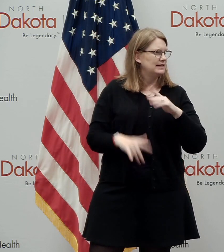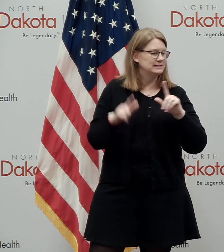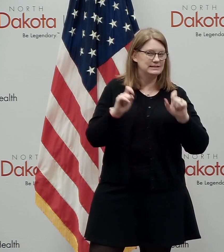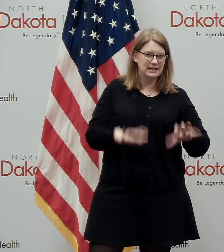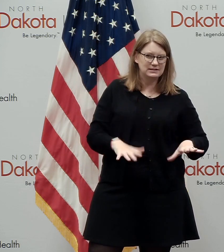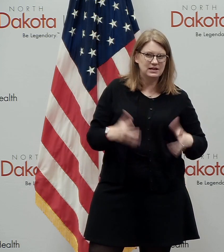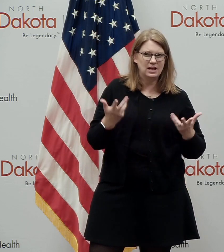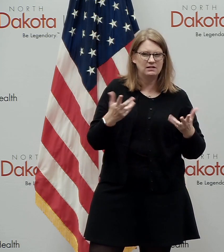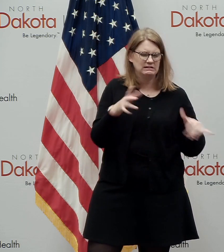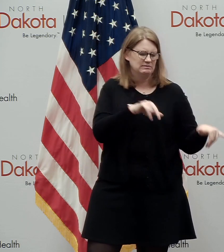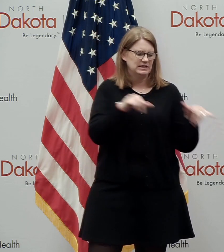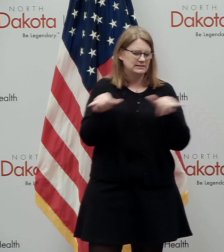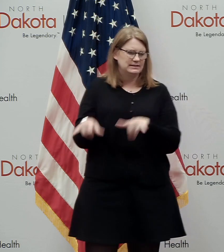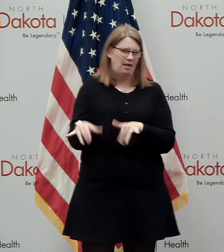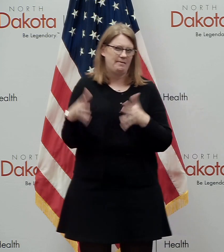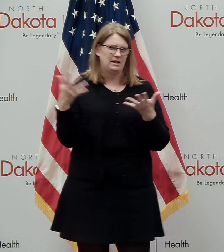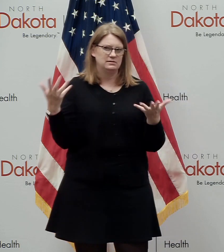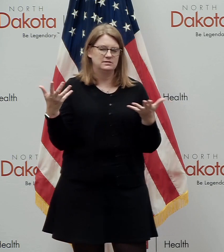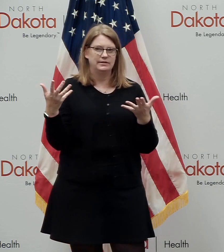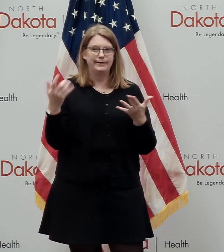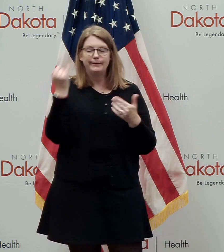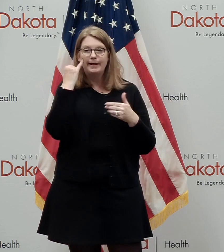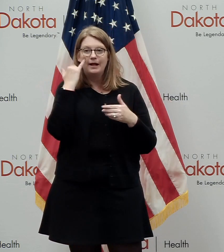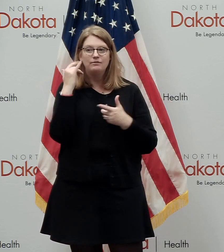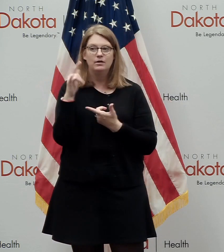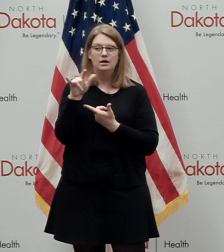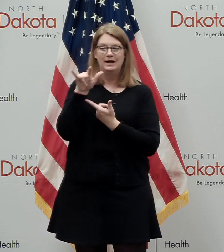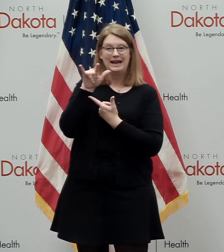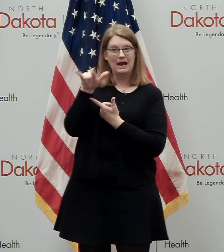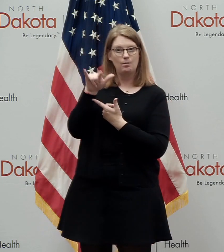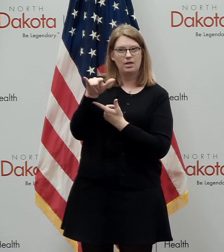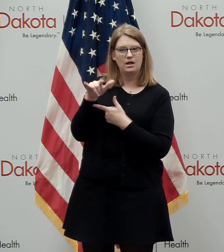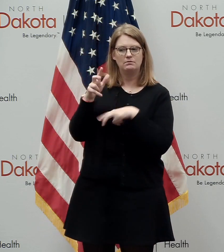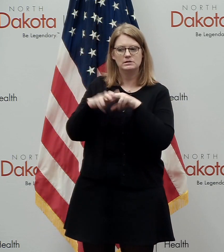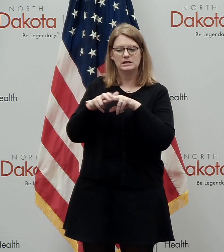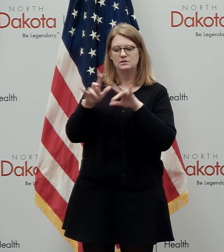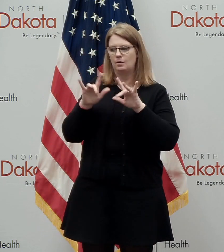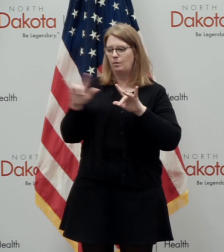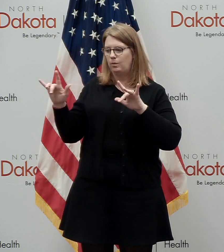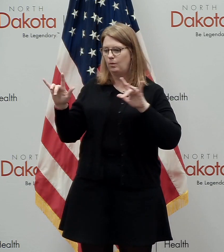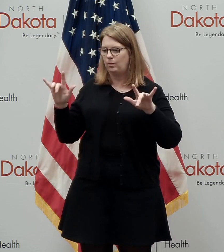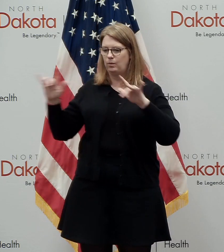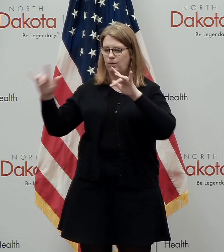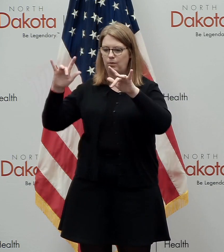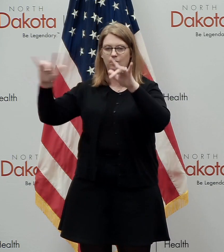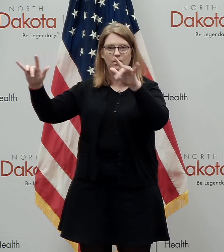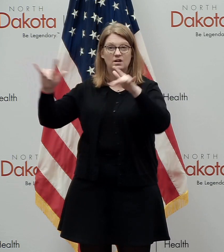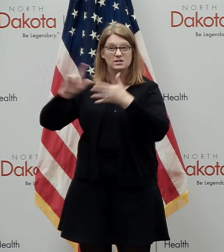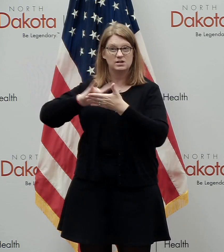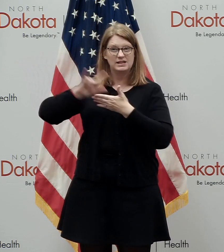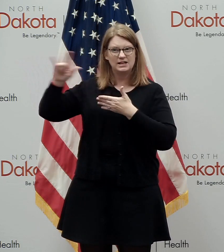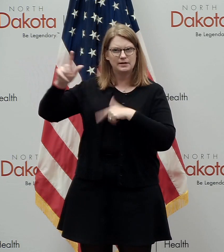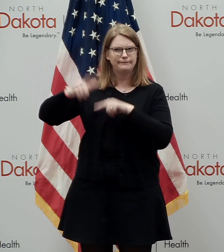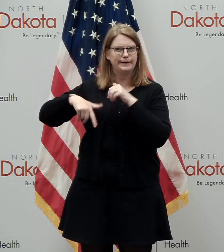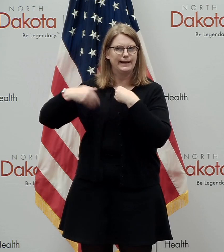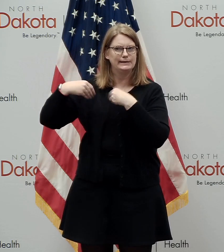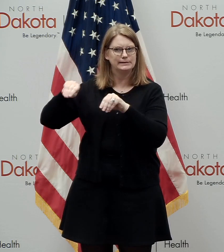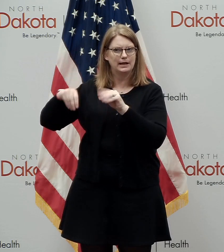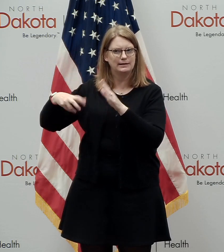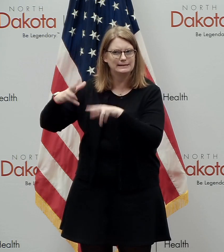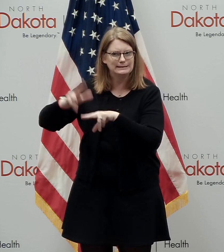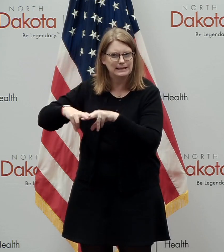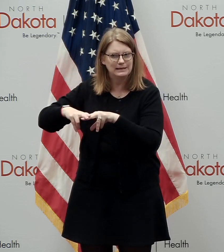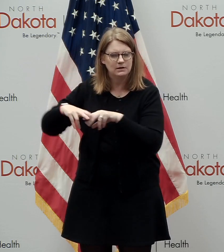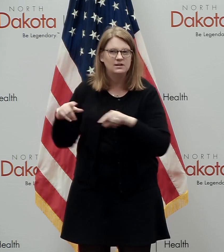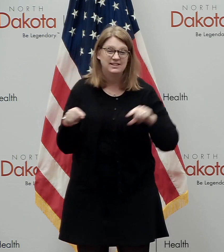to having seats empty on a commercial airline, that after it takes off, you can't sell that seat any longer. And so what we need